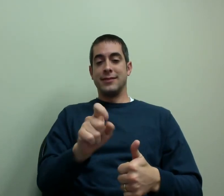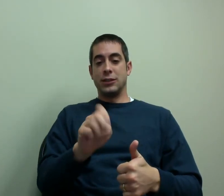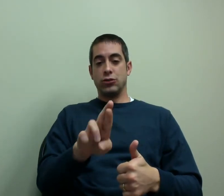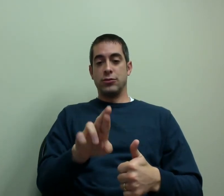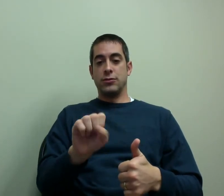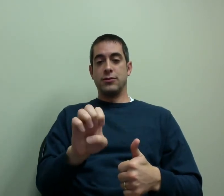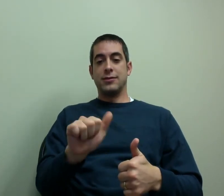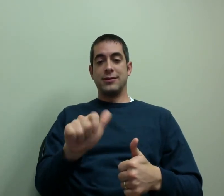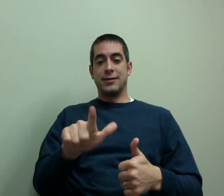League for the Blind and Disabled.